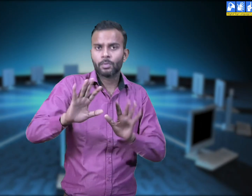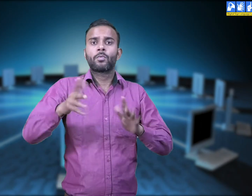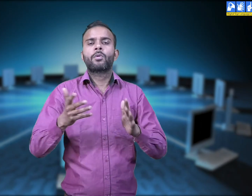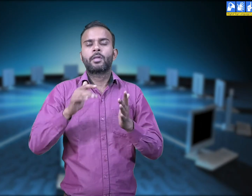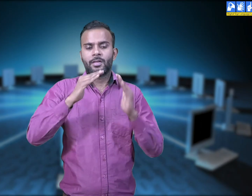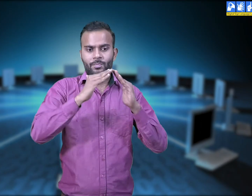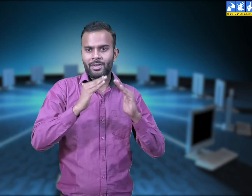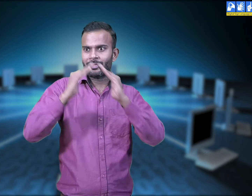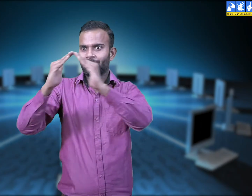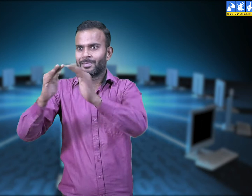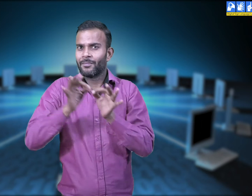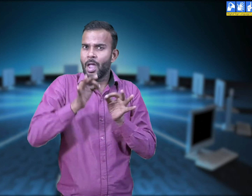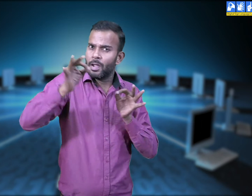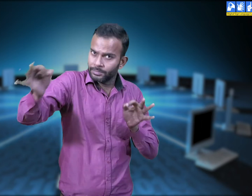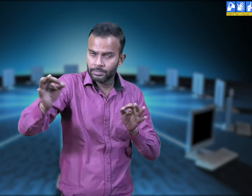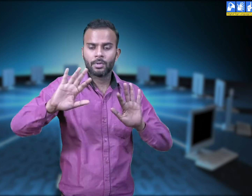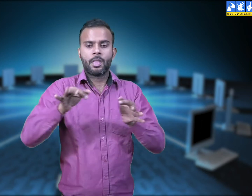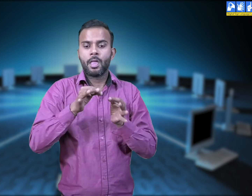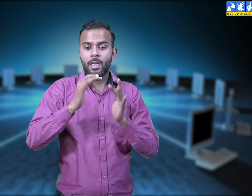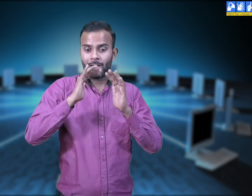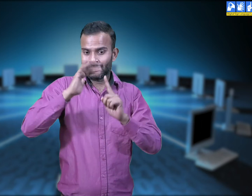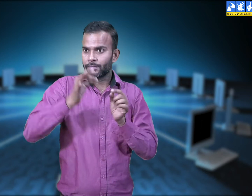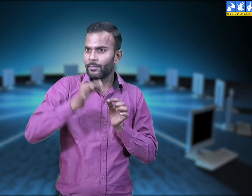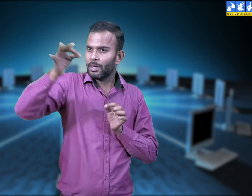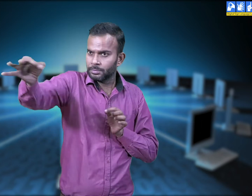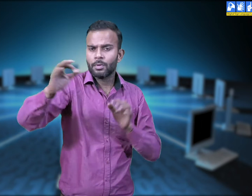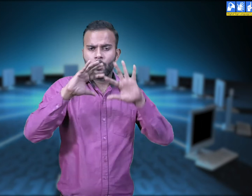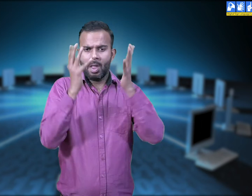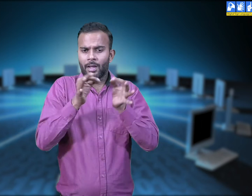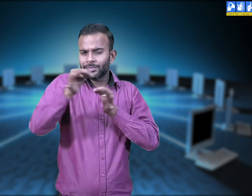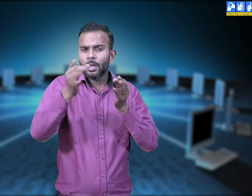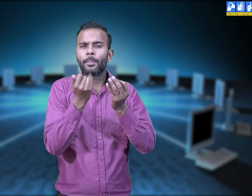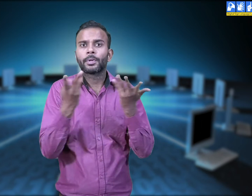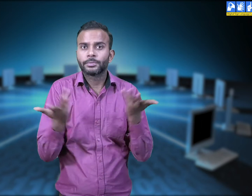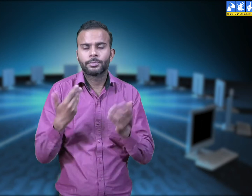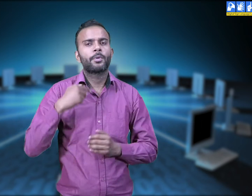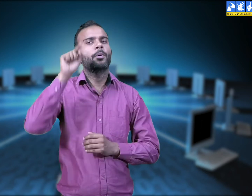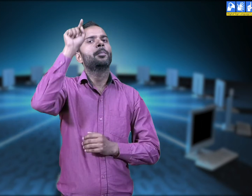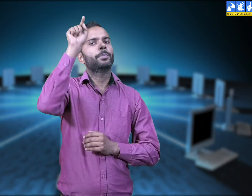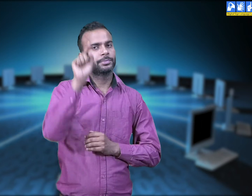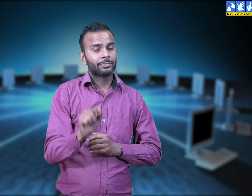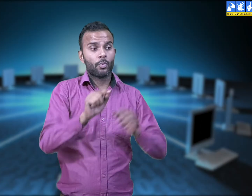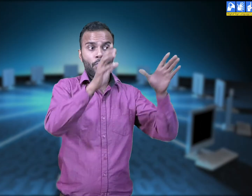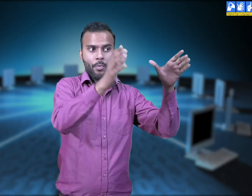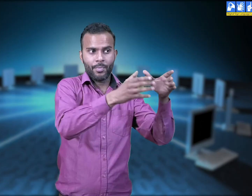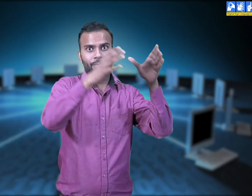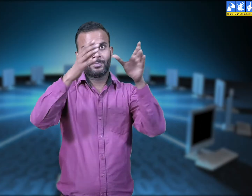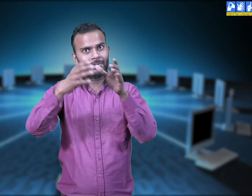network within a house, a city or throughout the world. Let's understand these types of network